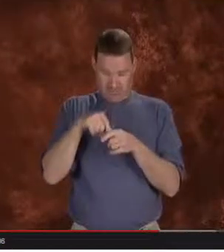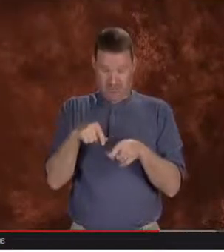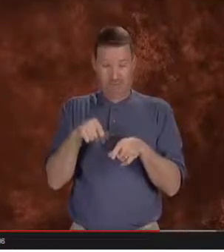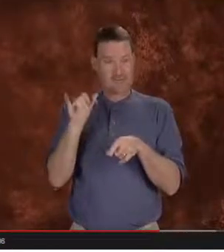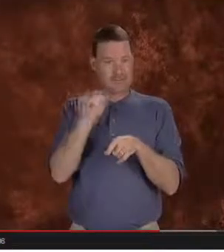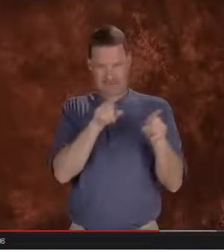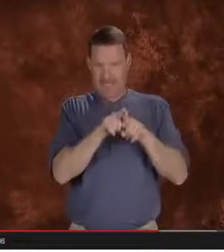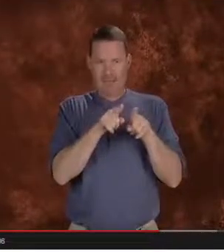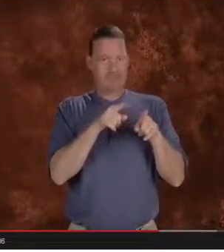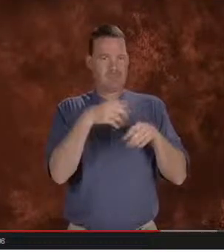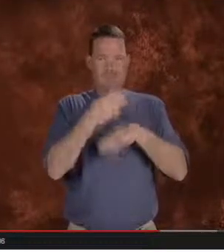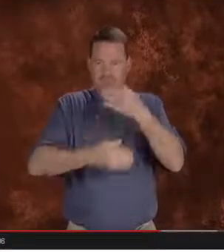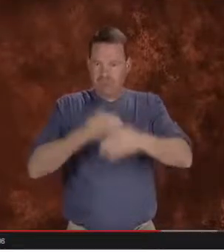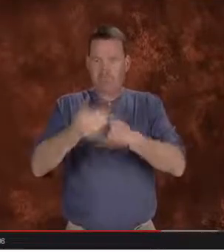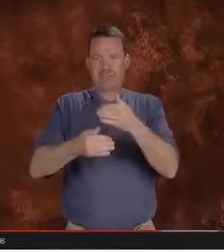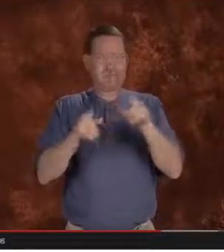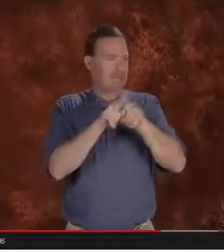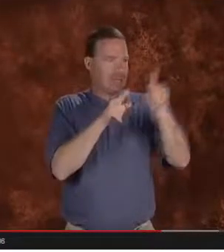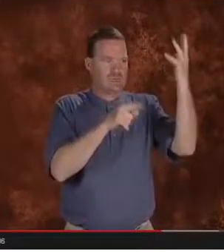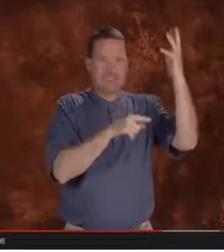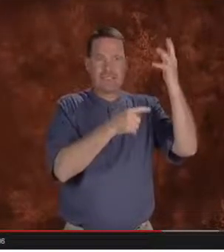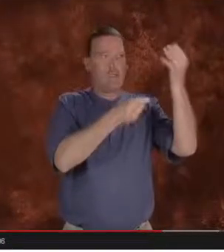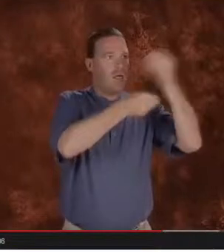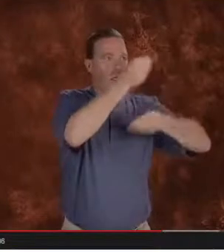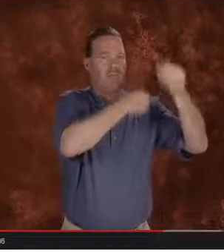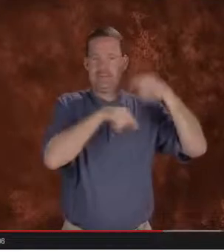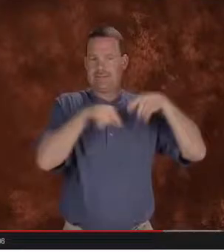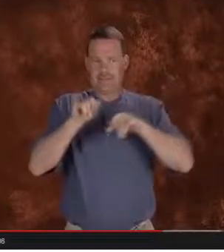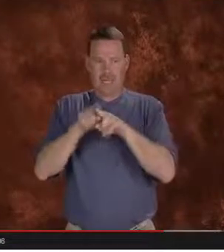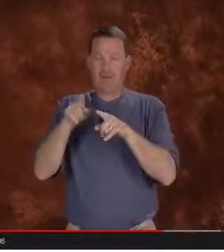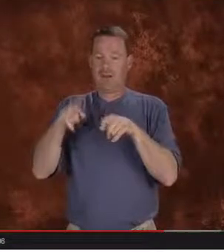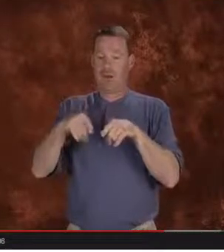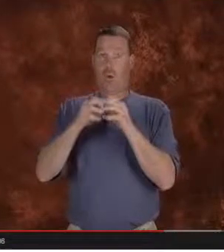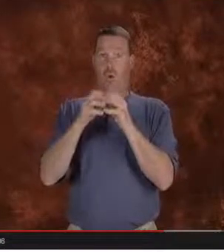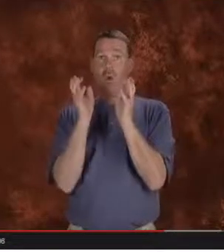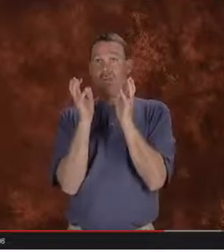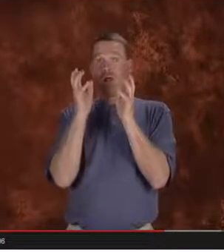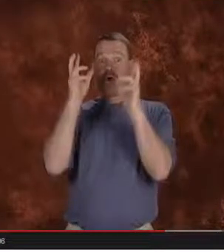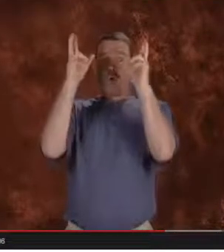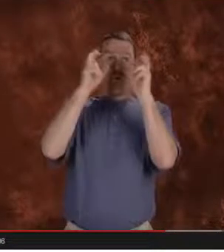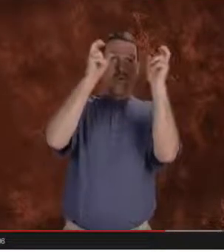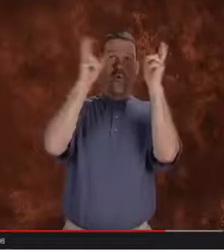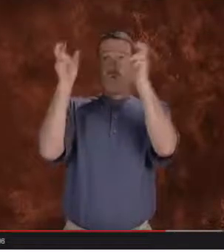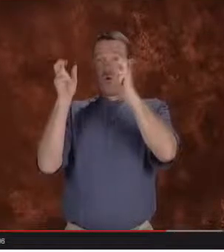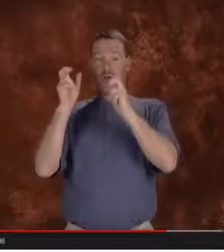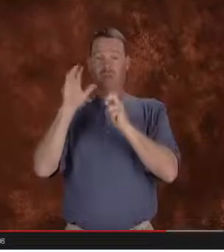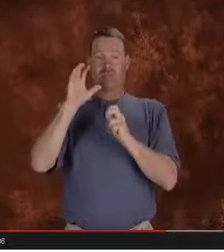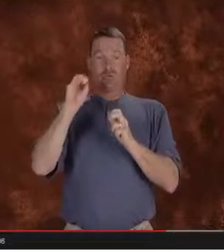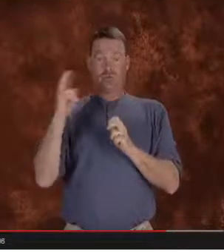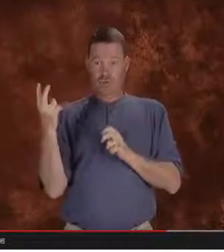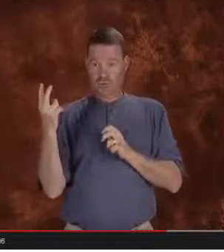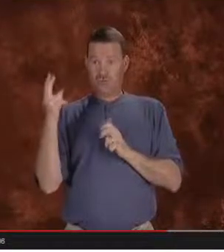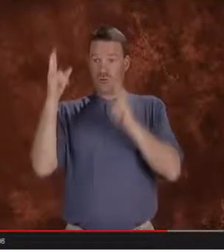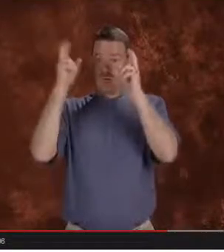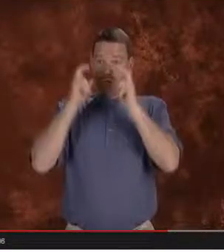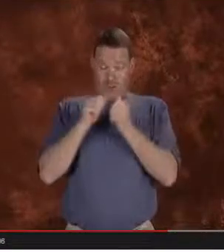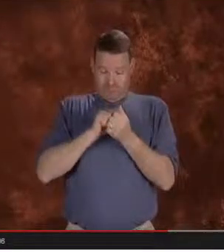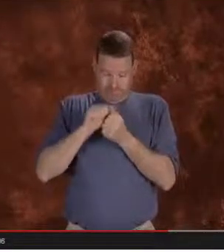They're just like trees, they're plants. And they follow the same process that trees do to create